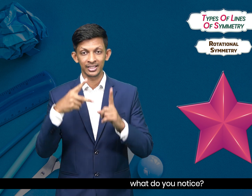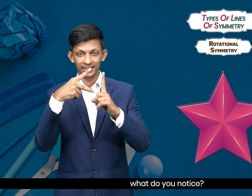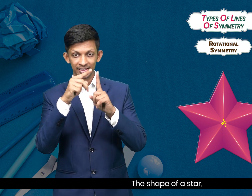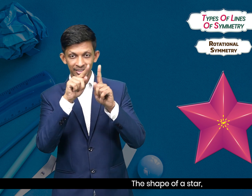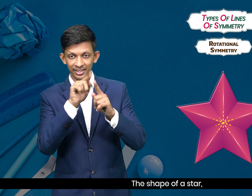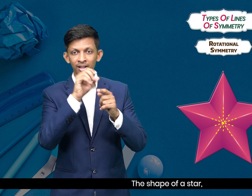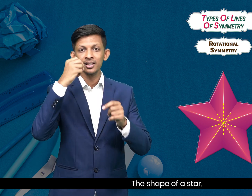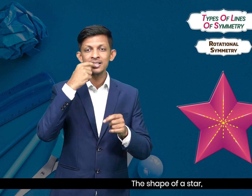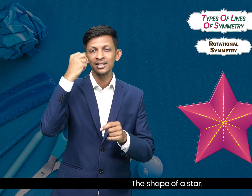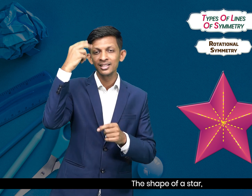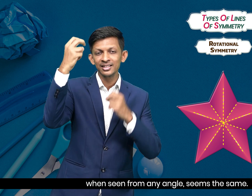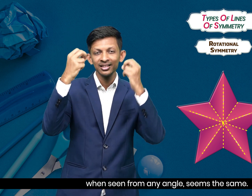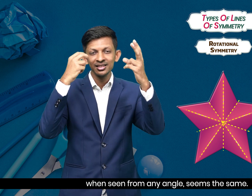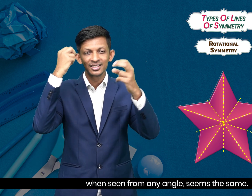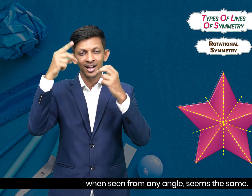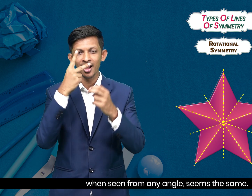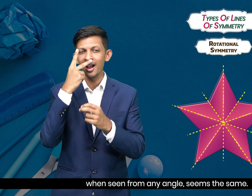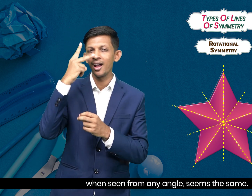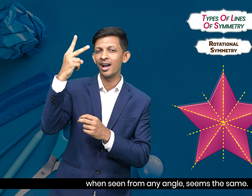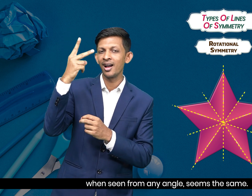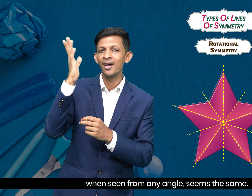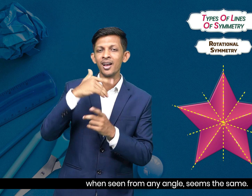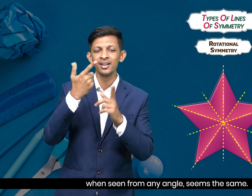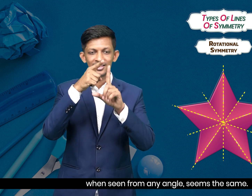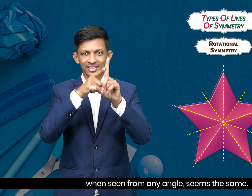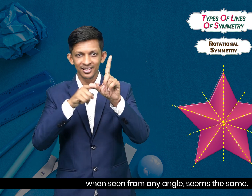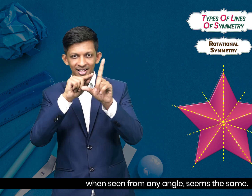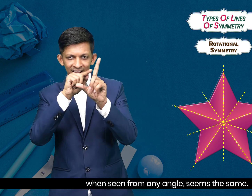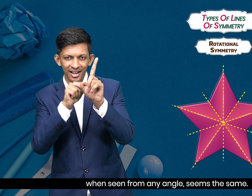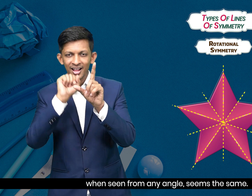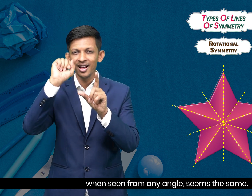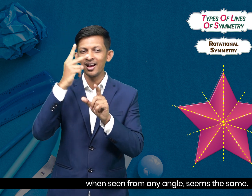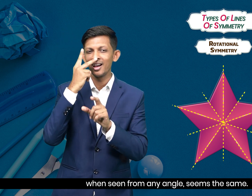The shape of a star, when seen from any angle, seems the same.